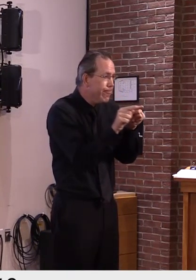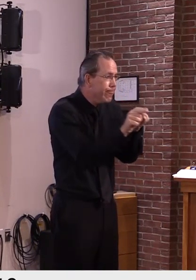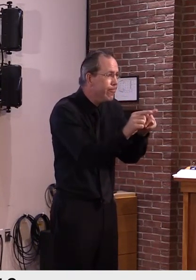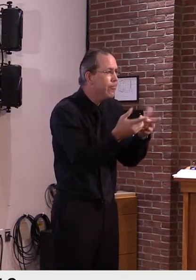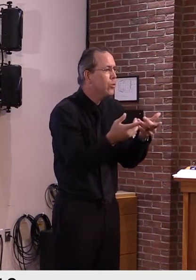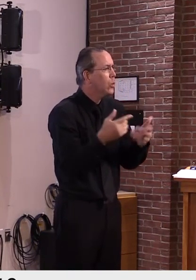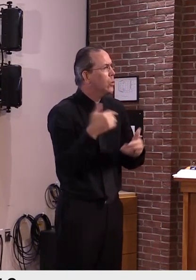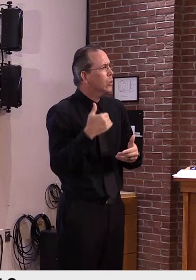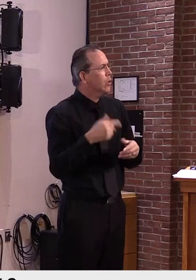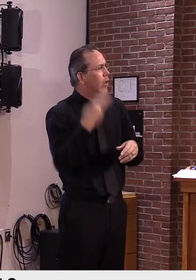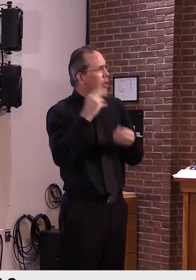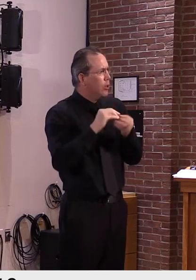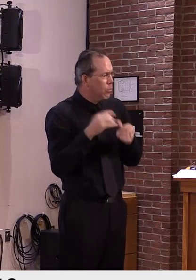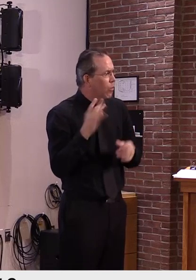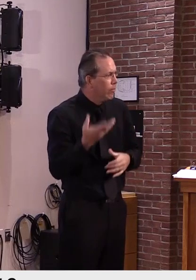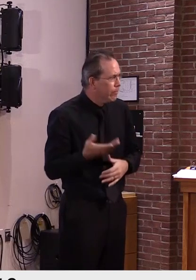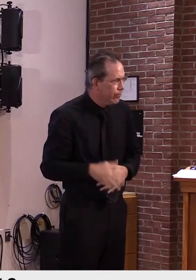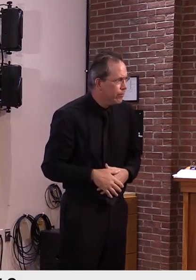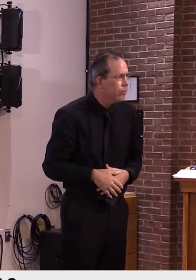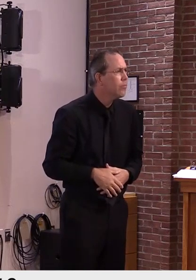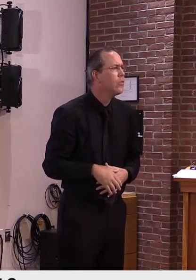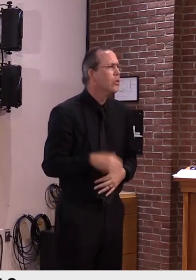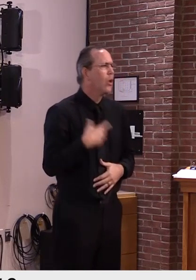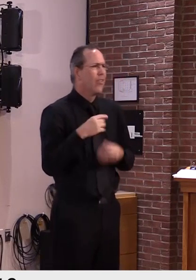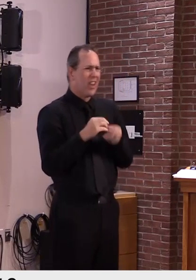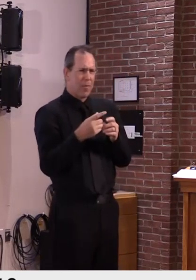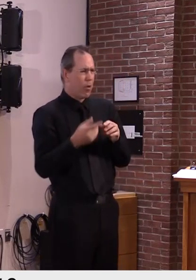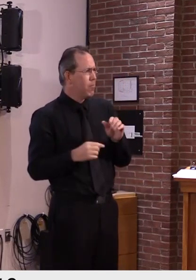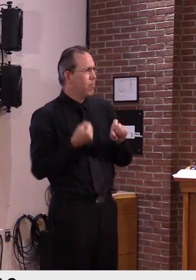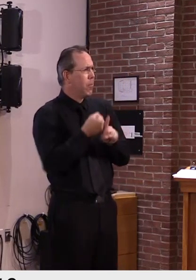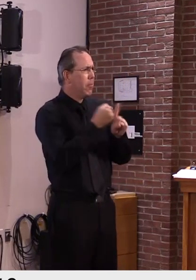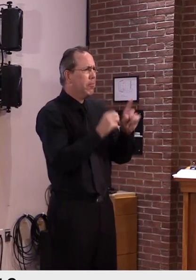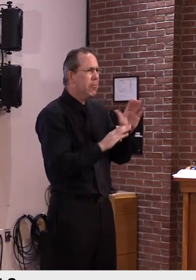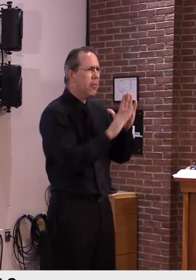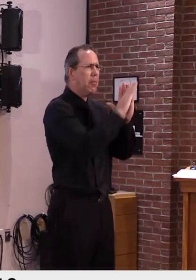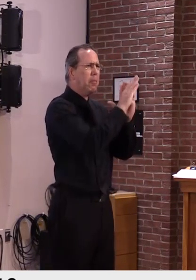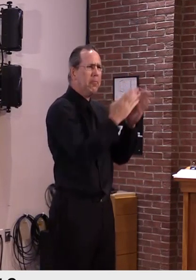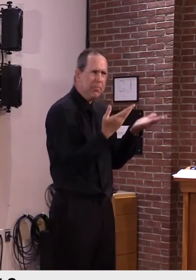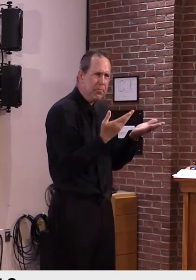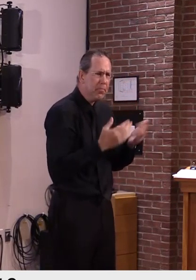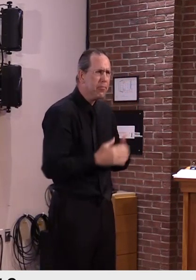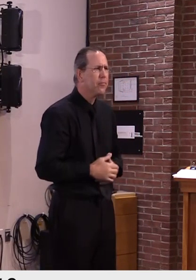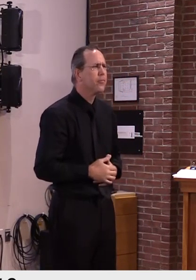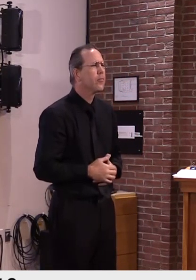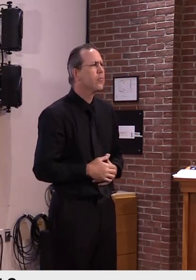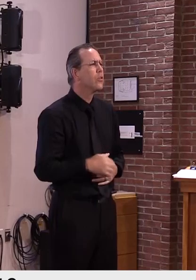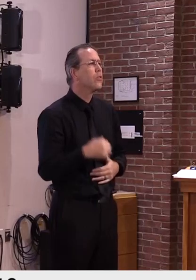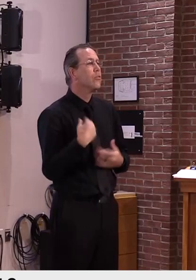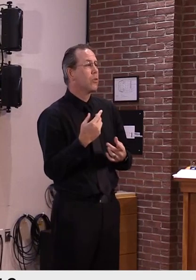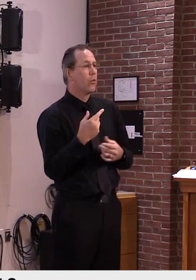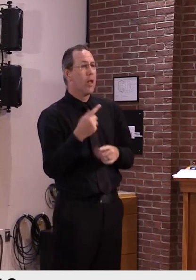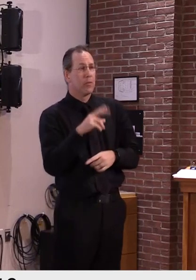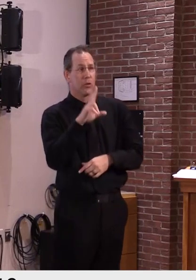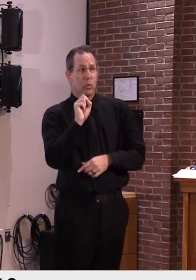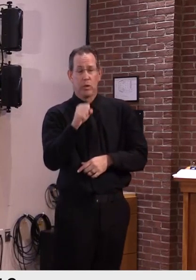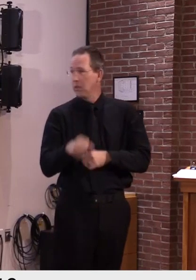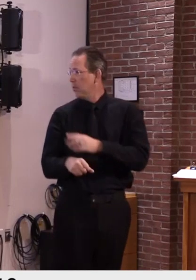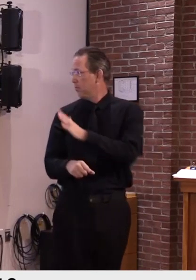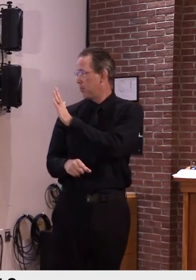well. Turning to the national cases, again, you can see by the 30-day map that Vermont continues to have a really